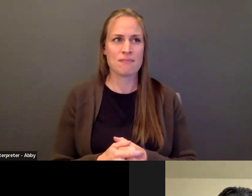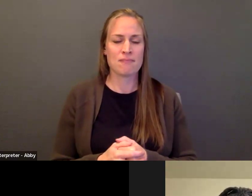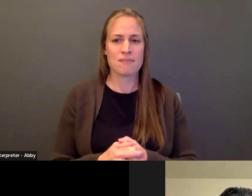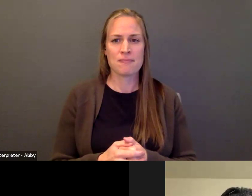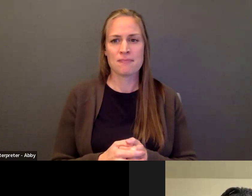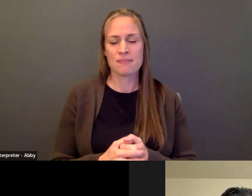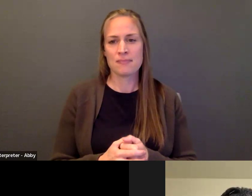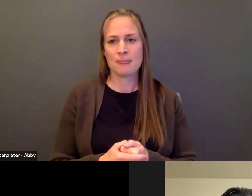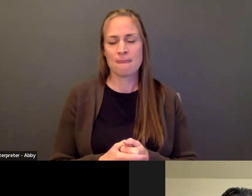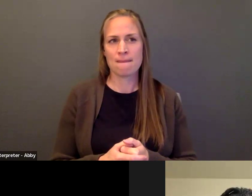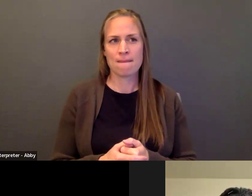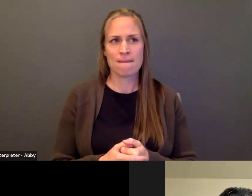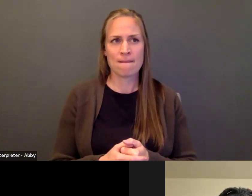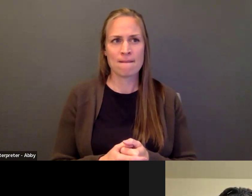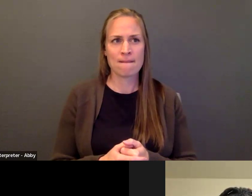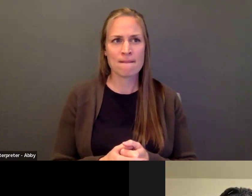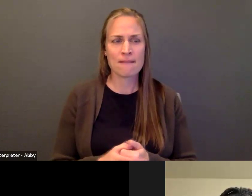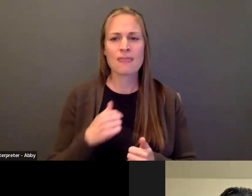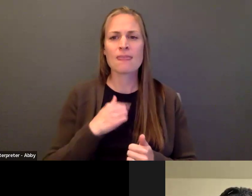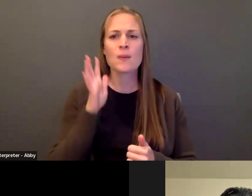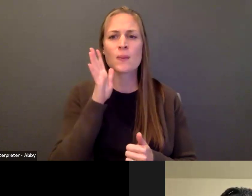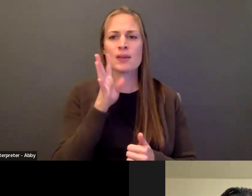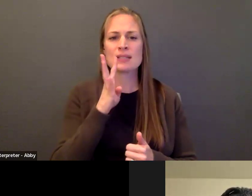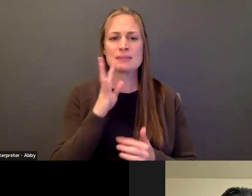I will just project my voice.